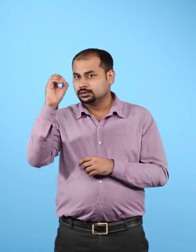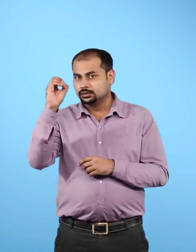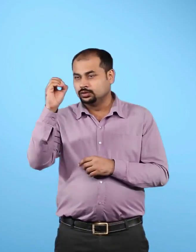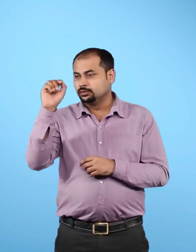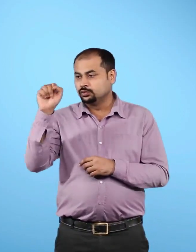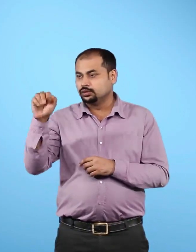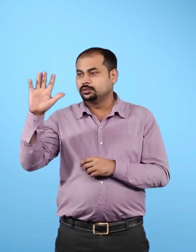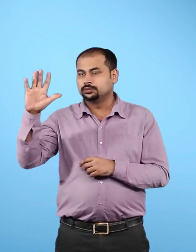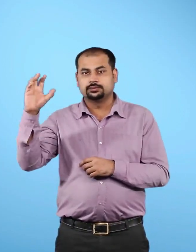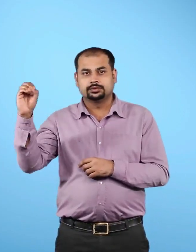0.50.